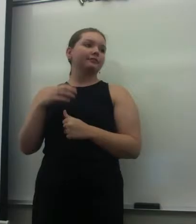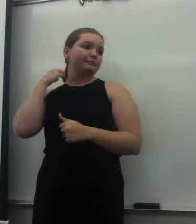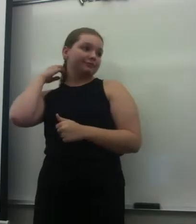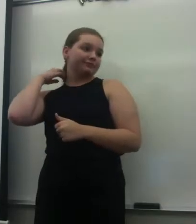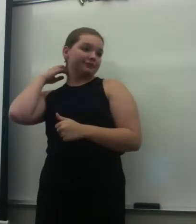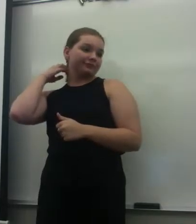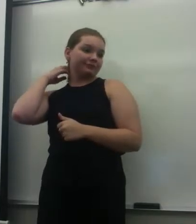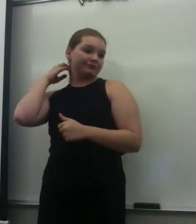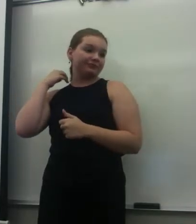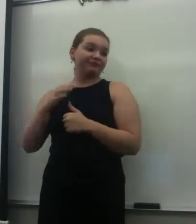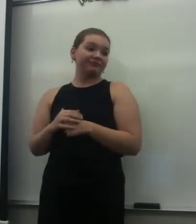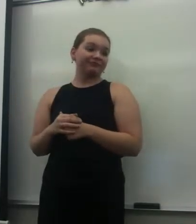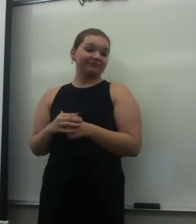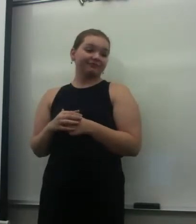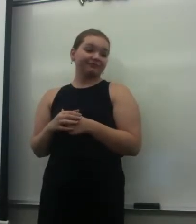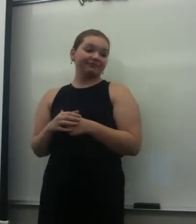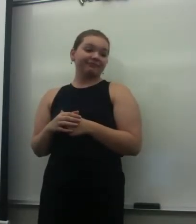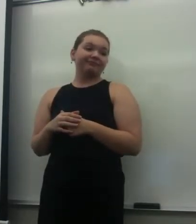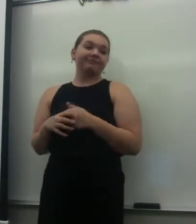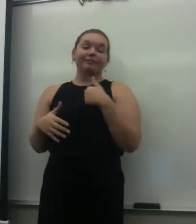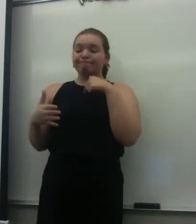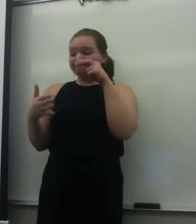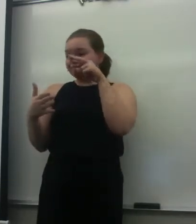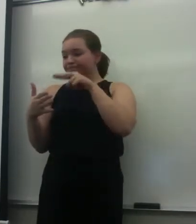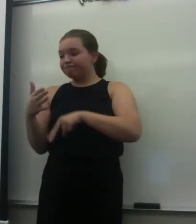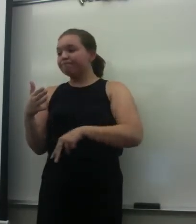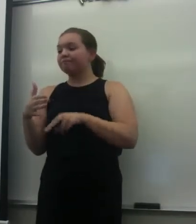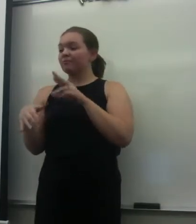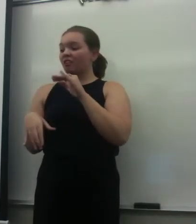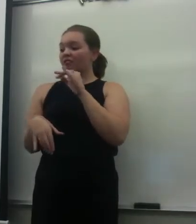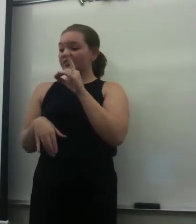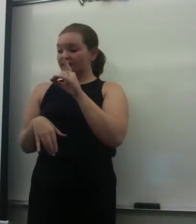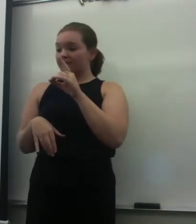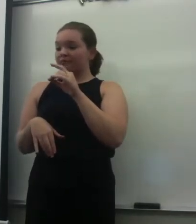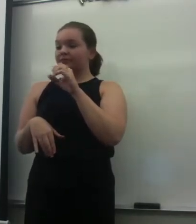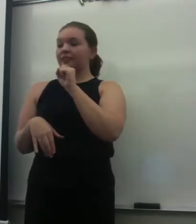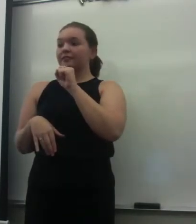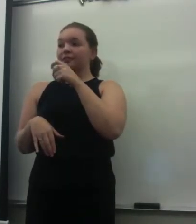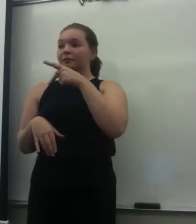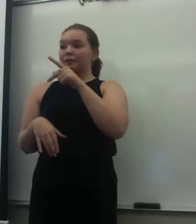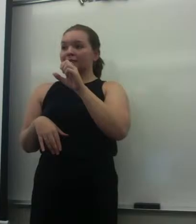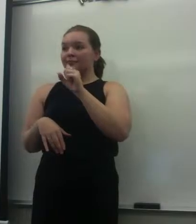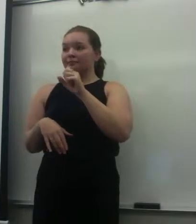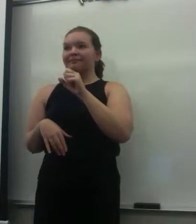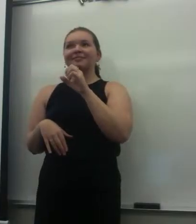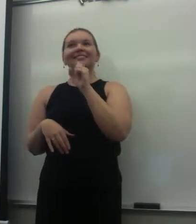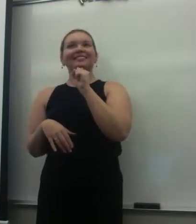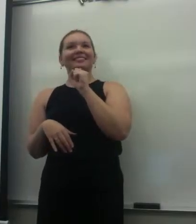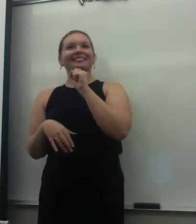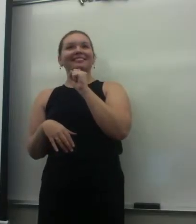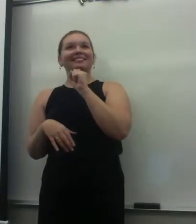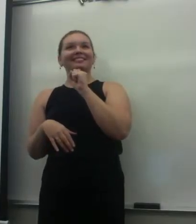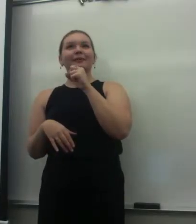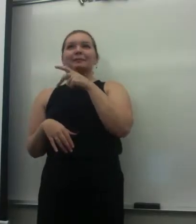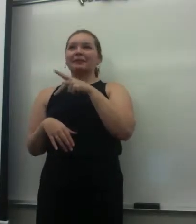on RID's SPP that according to the SPP, because interpreters